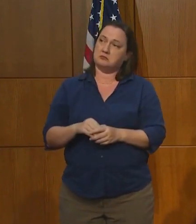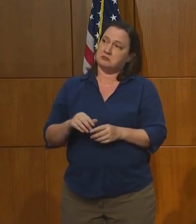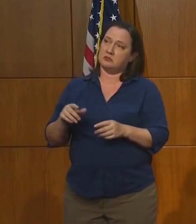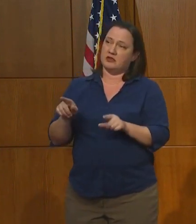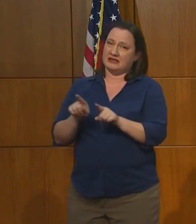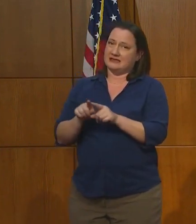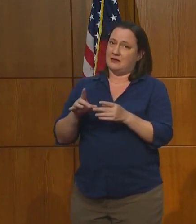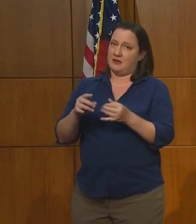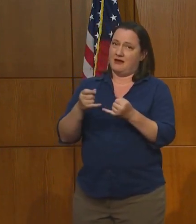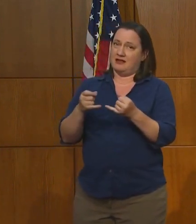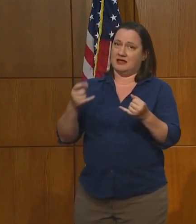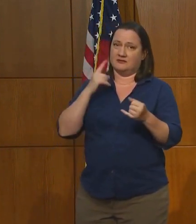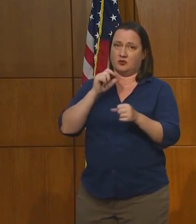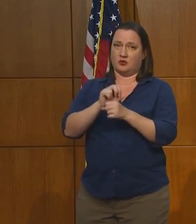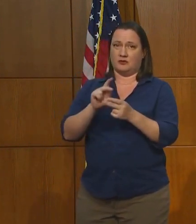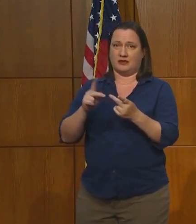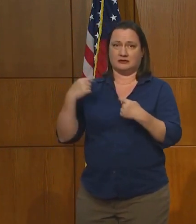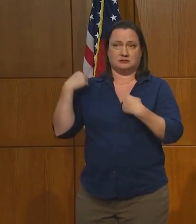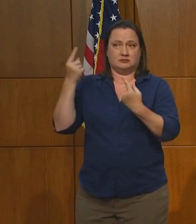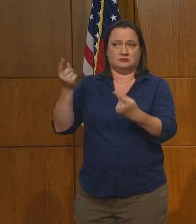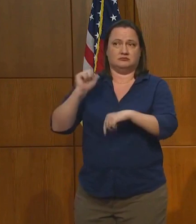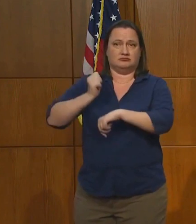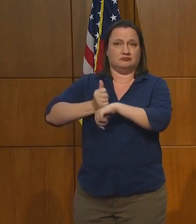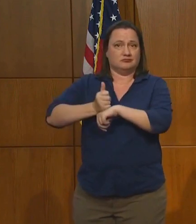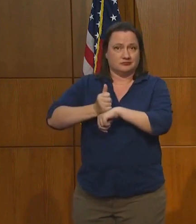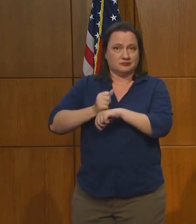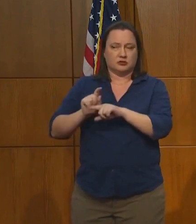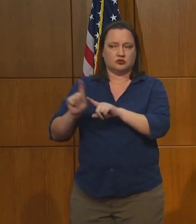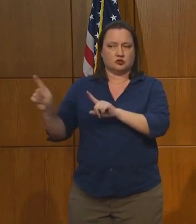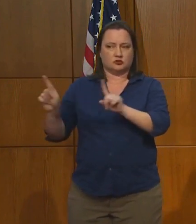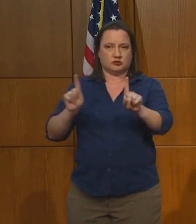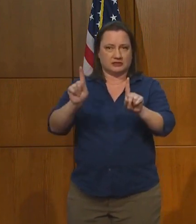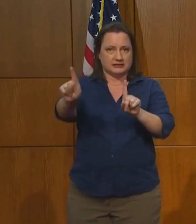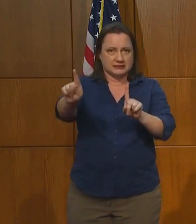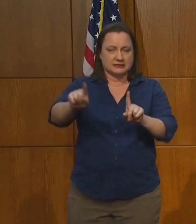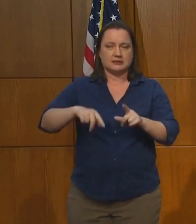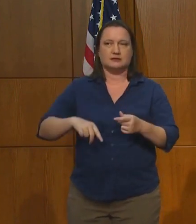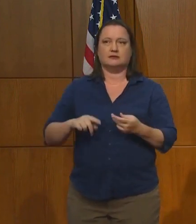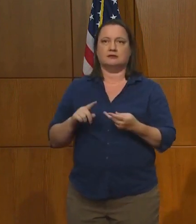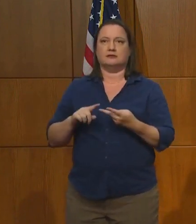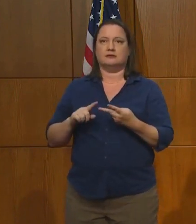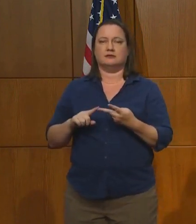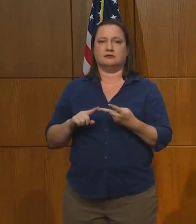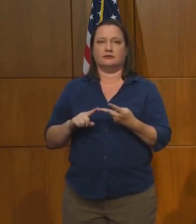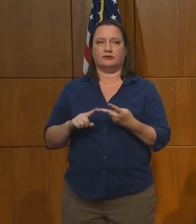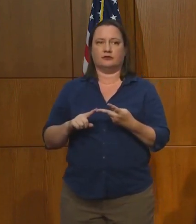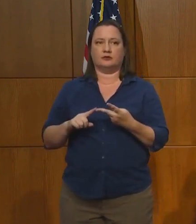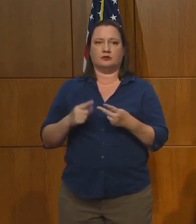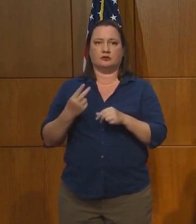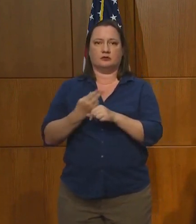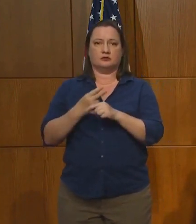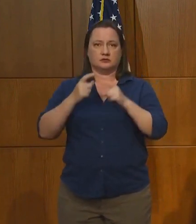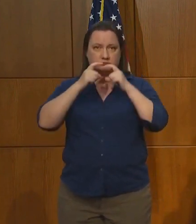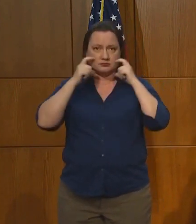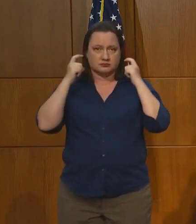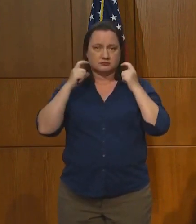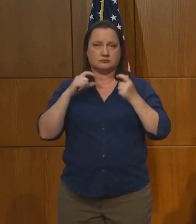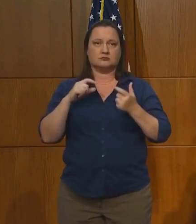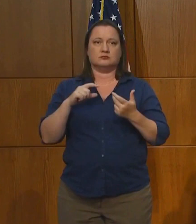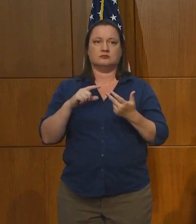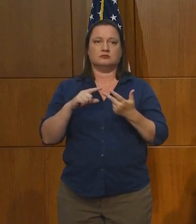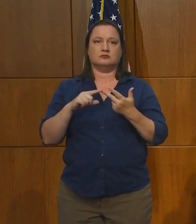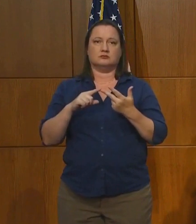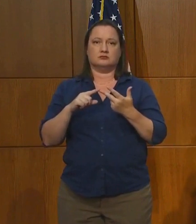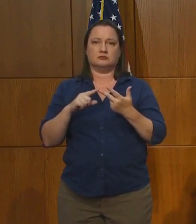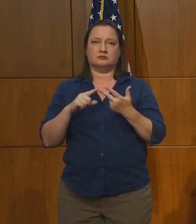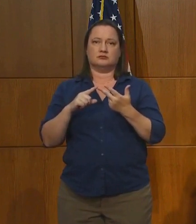been all along, the social distancing, the wearing of face protection, the